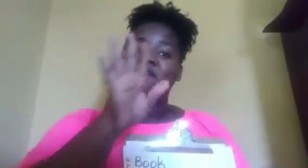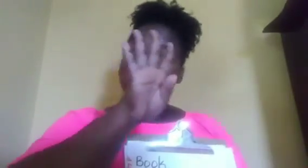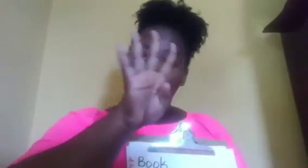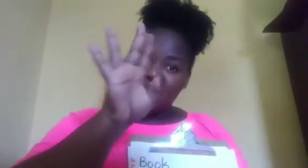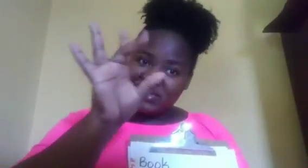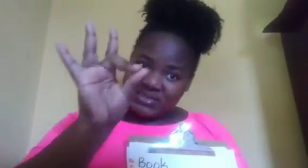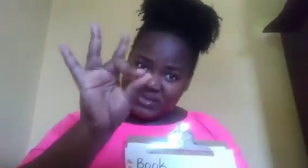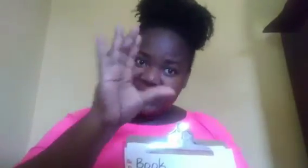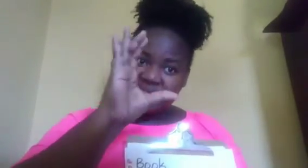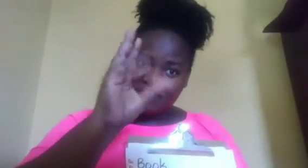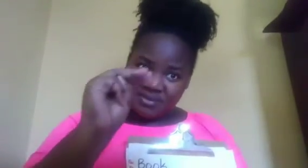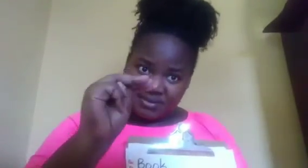is 48